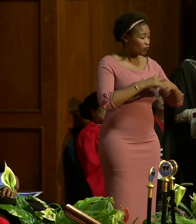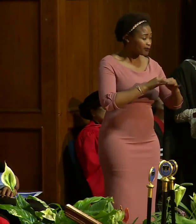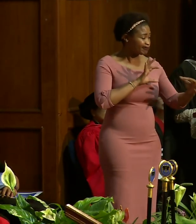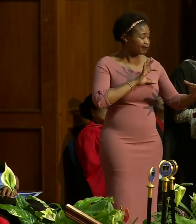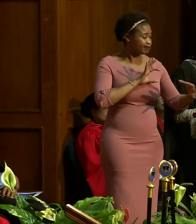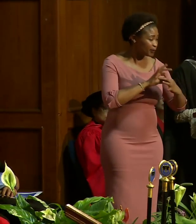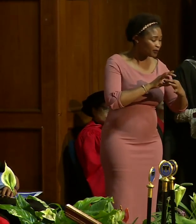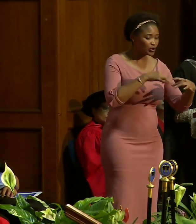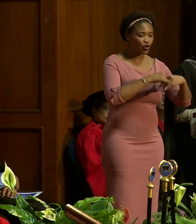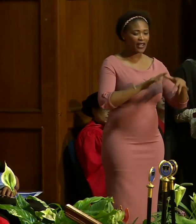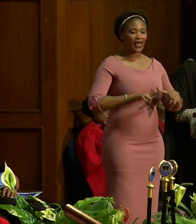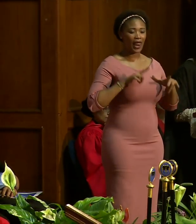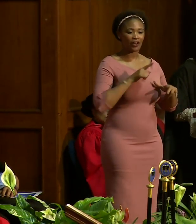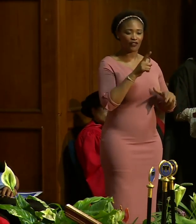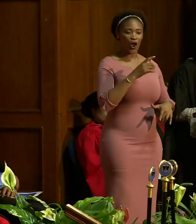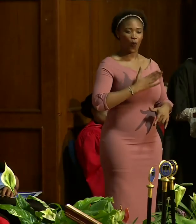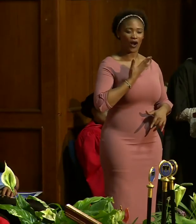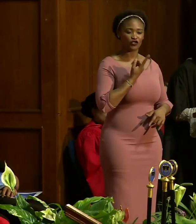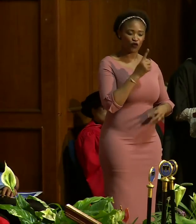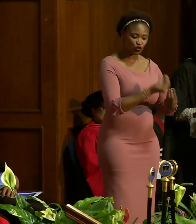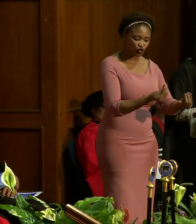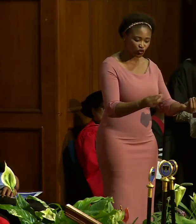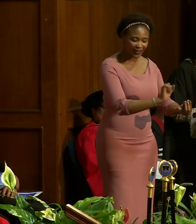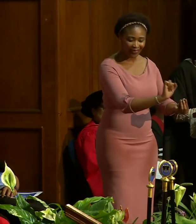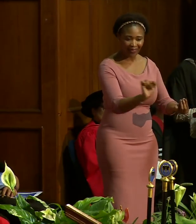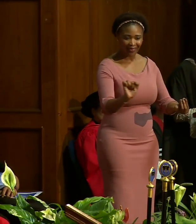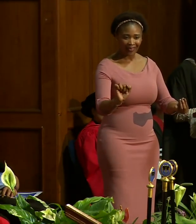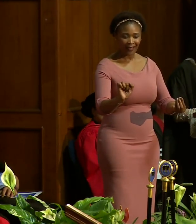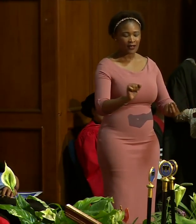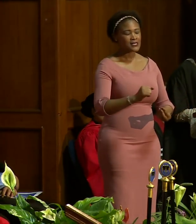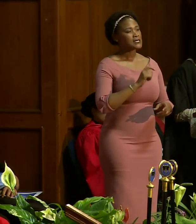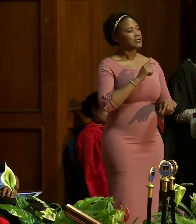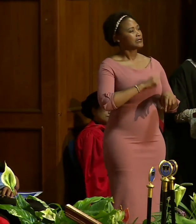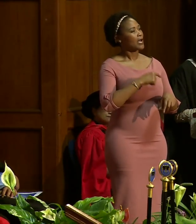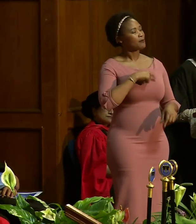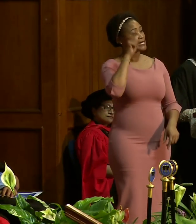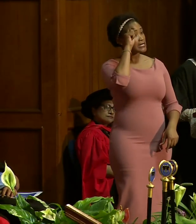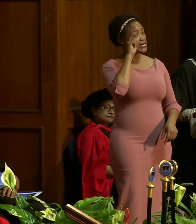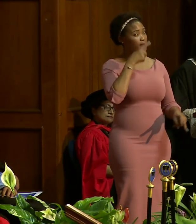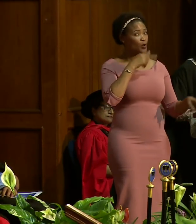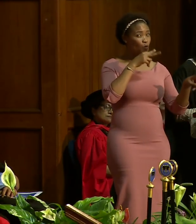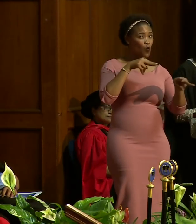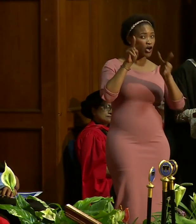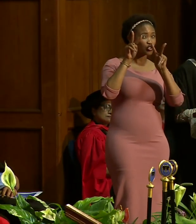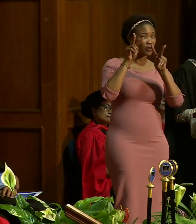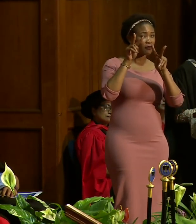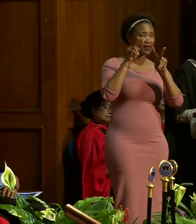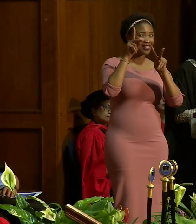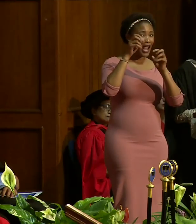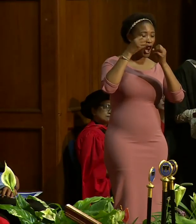for themselves and their children. And then in my early teens, I watched them